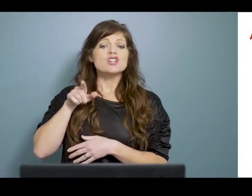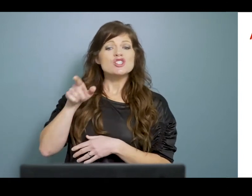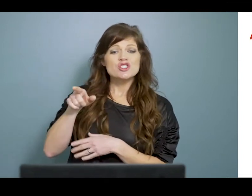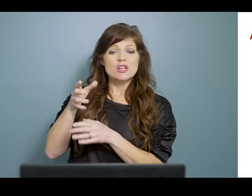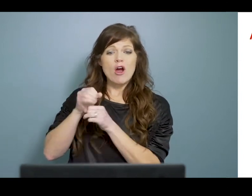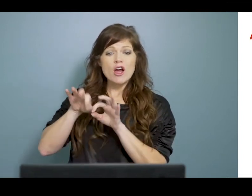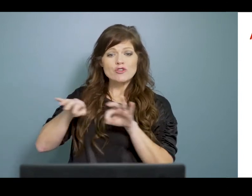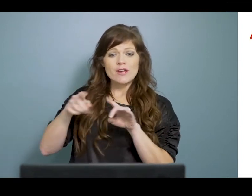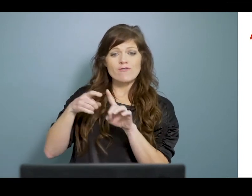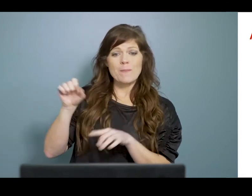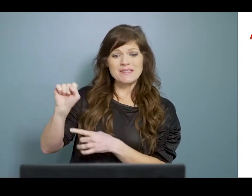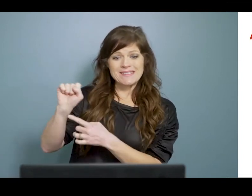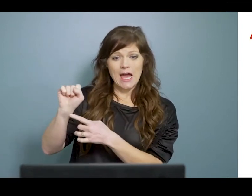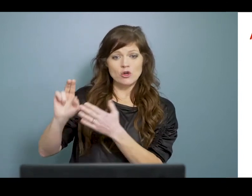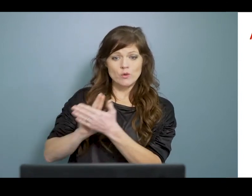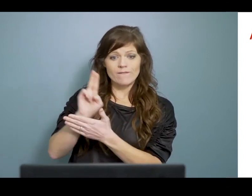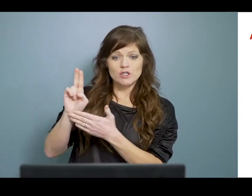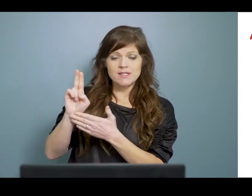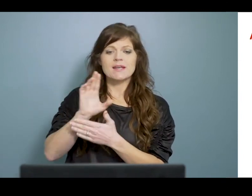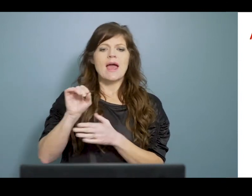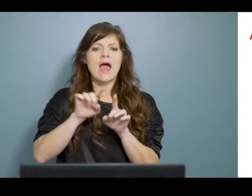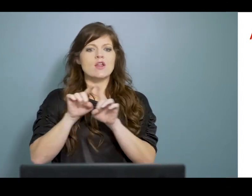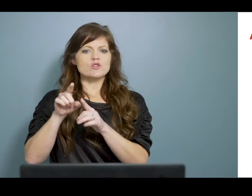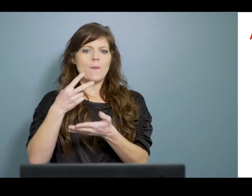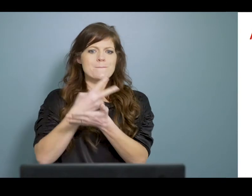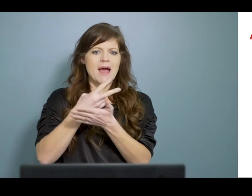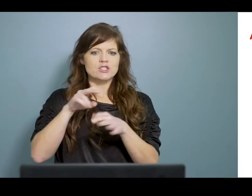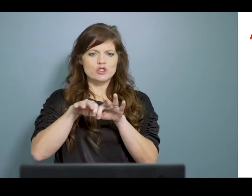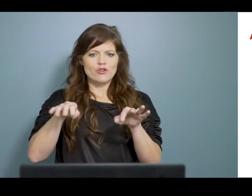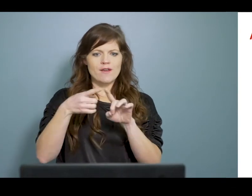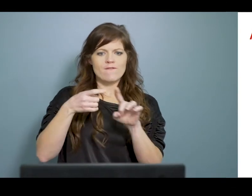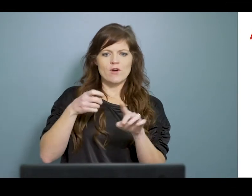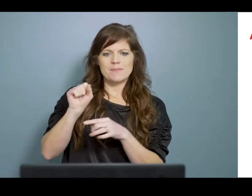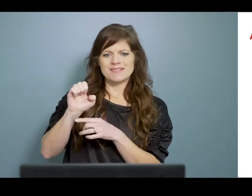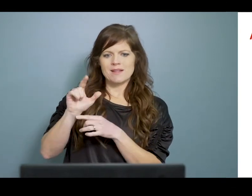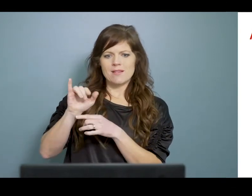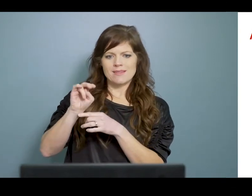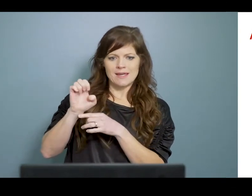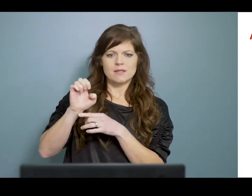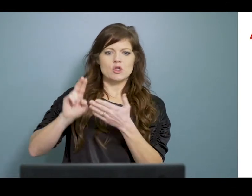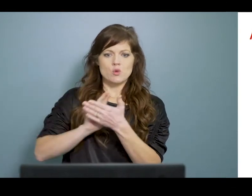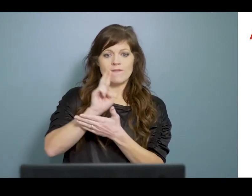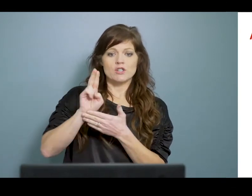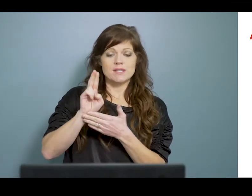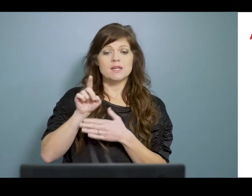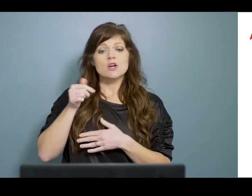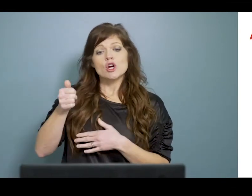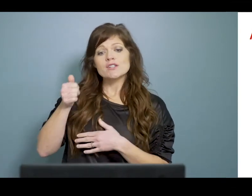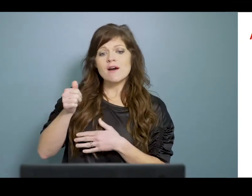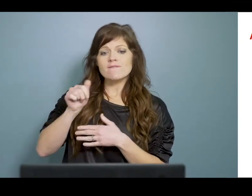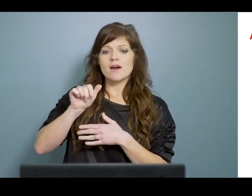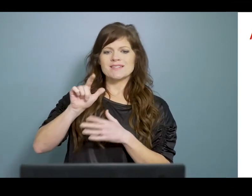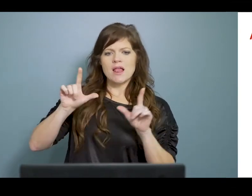and her master's degree in social work from Tulane University. Amelia is also a licensed